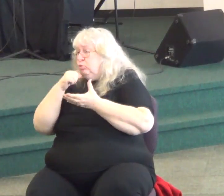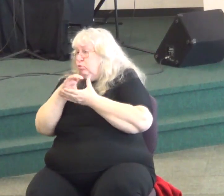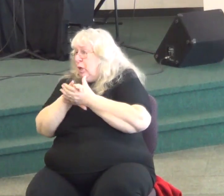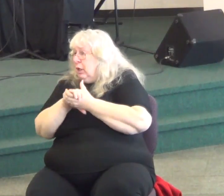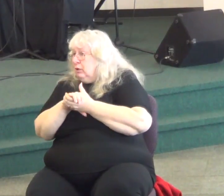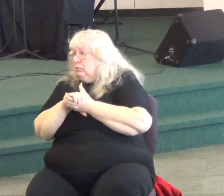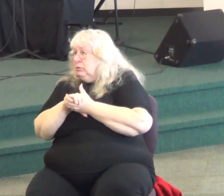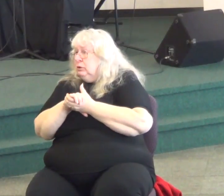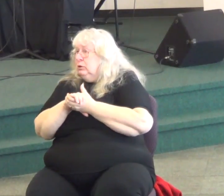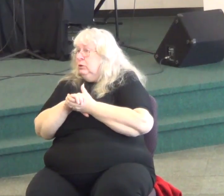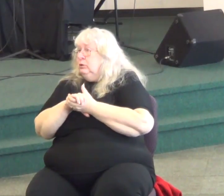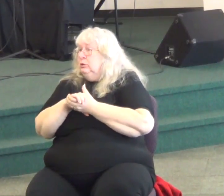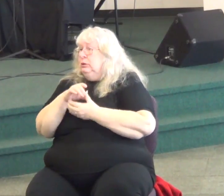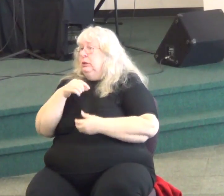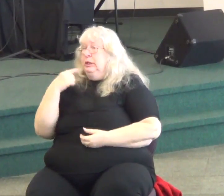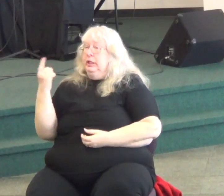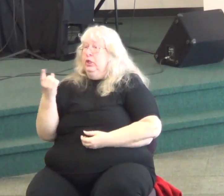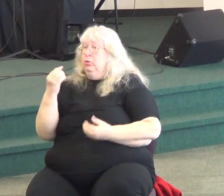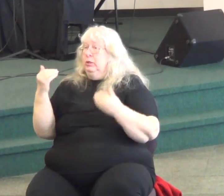Anybody having finances messed up?